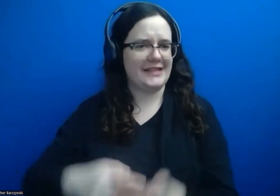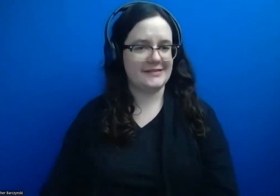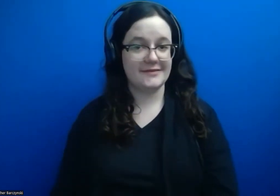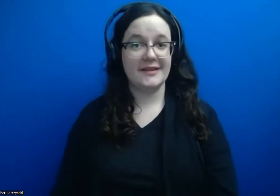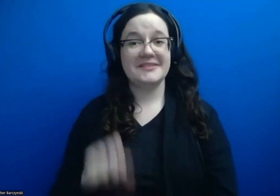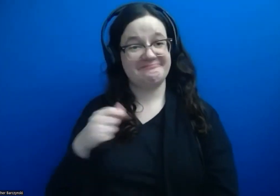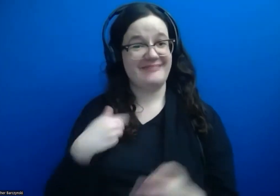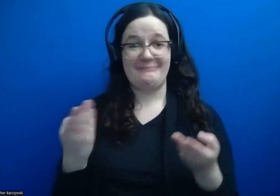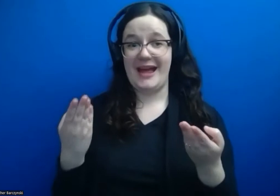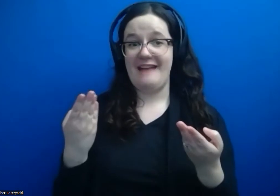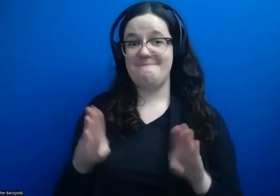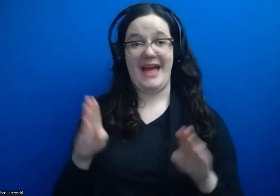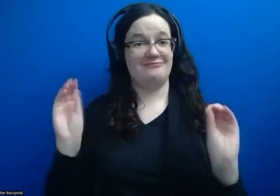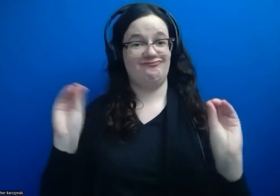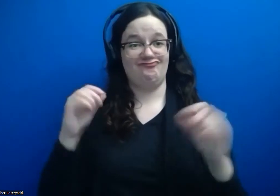since 5/2/21.